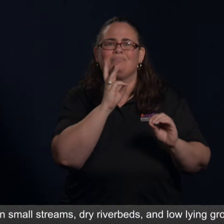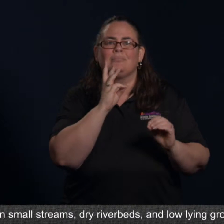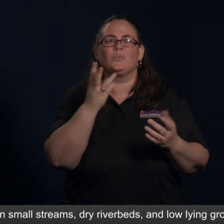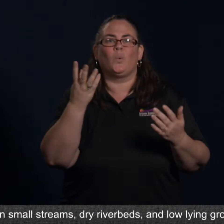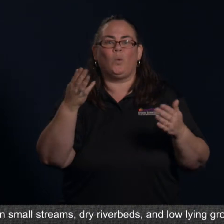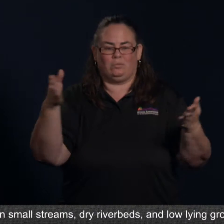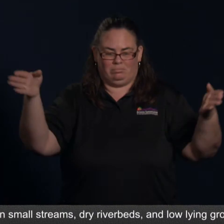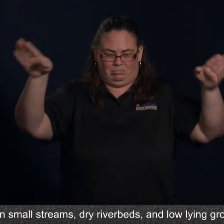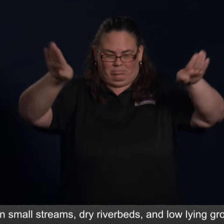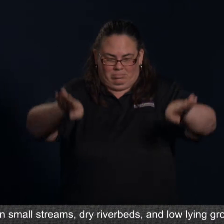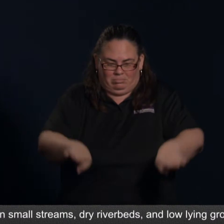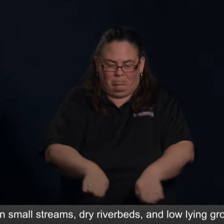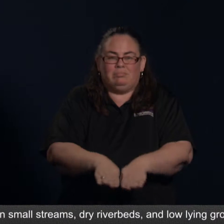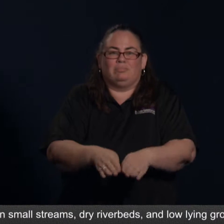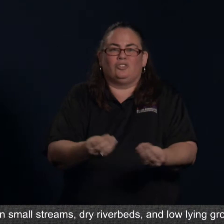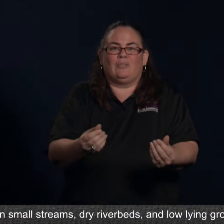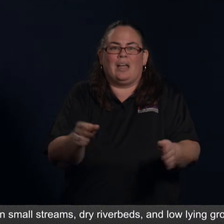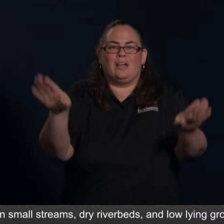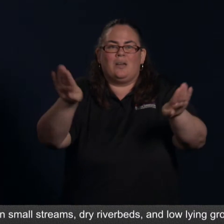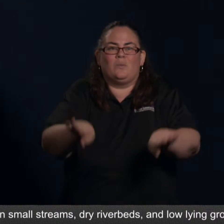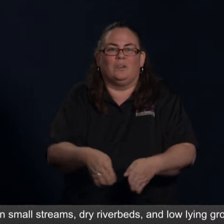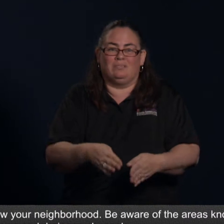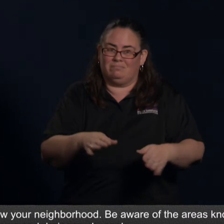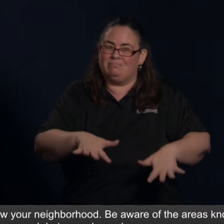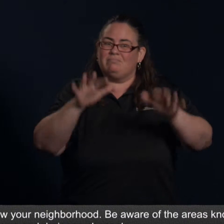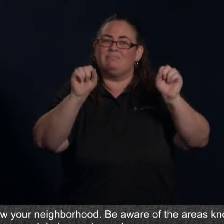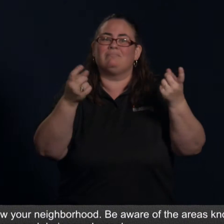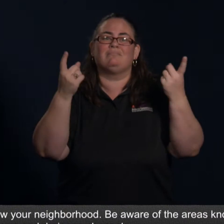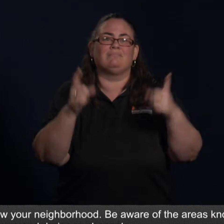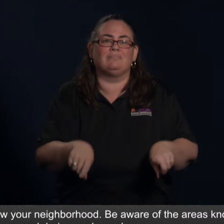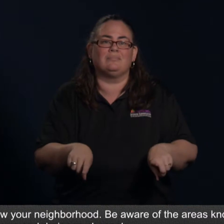and low-lying ground can flood.